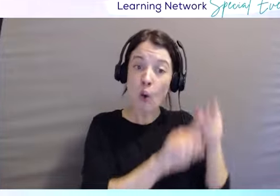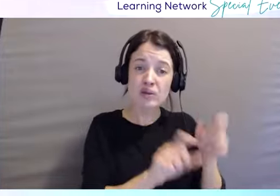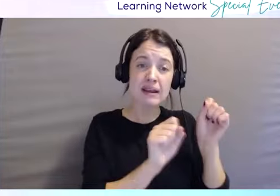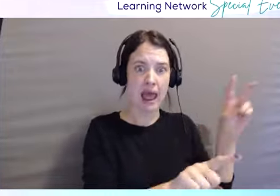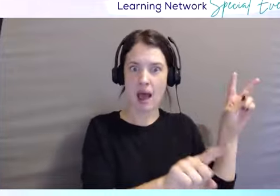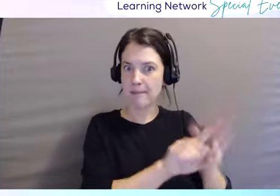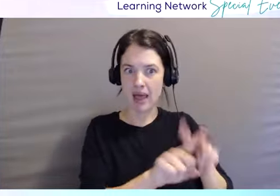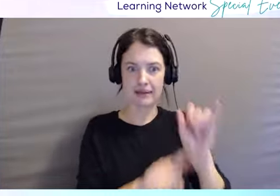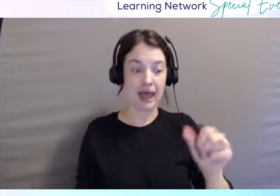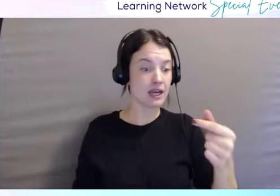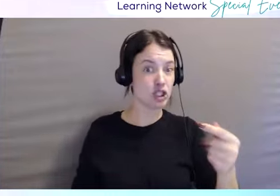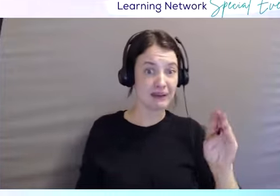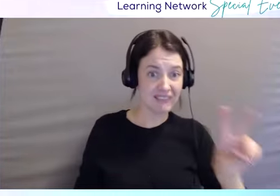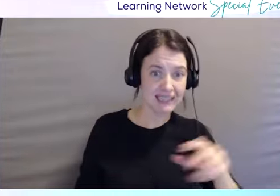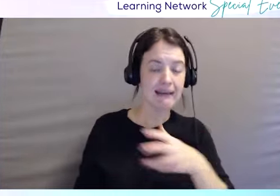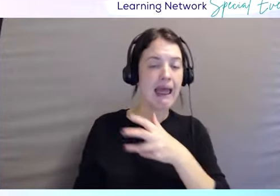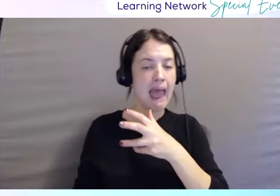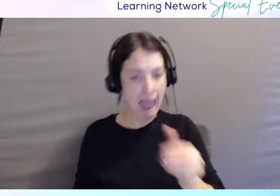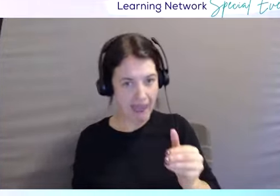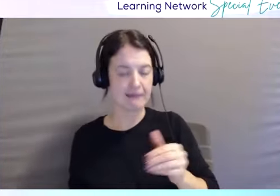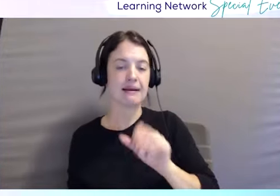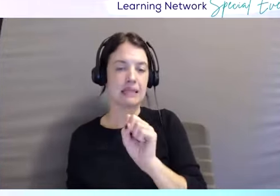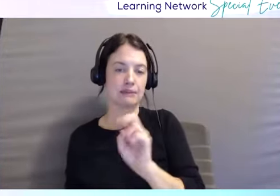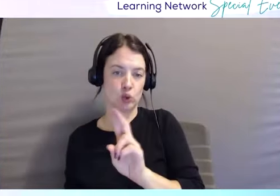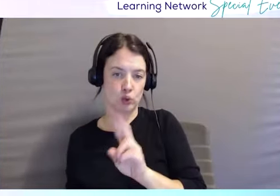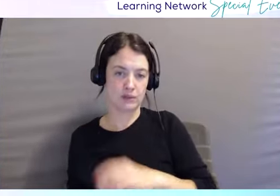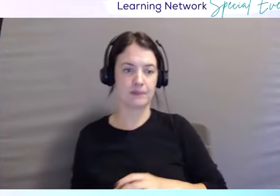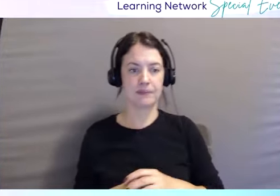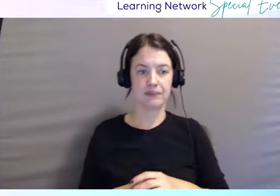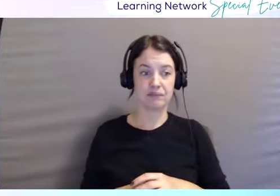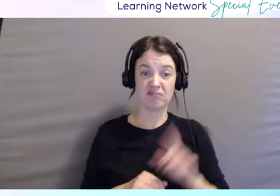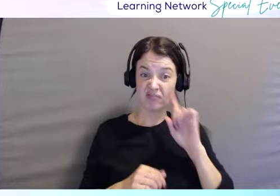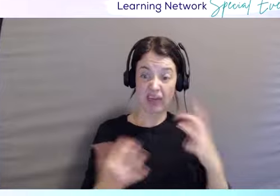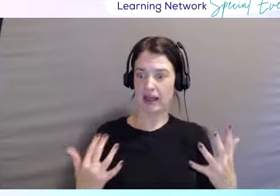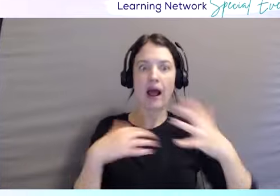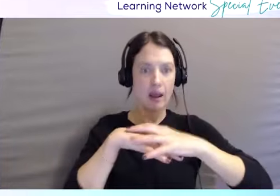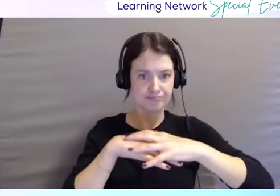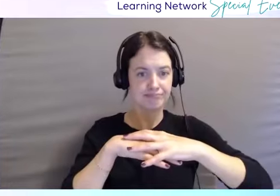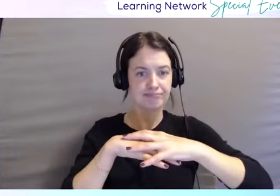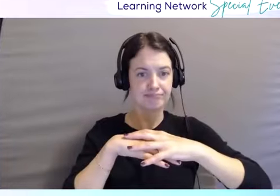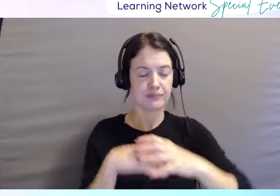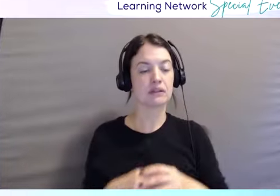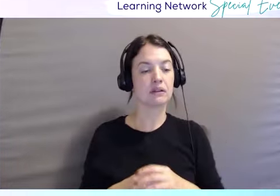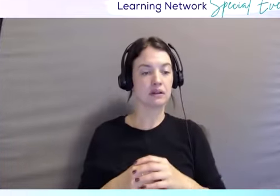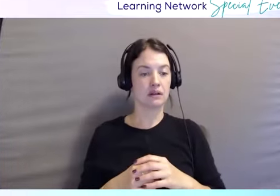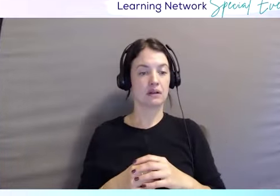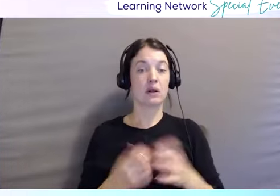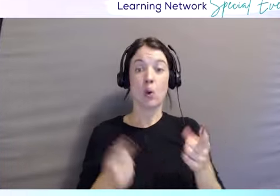areas. So I don't think it's necessary a long reach to mention in the talks that you can create with